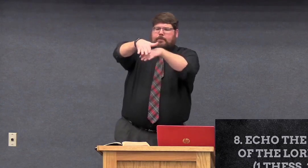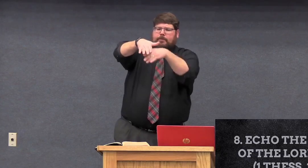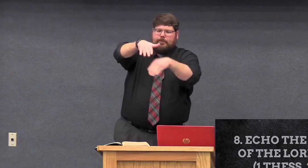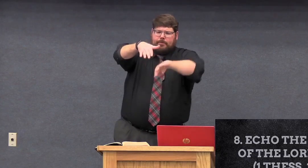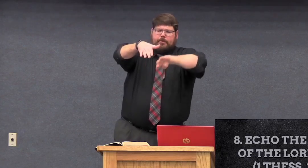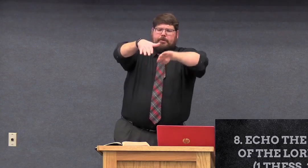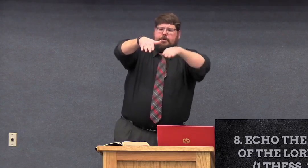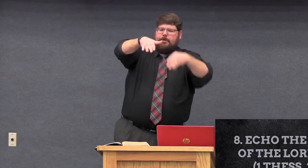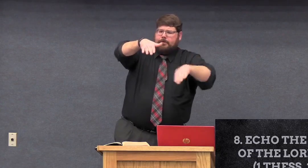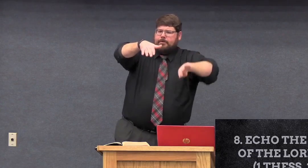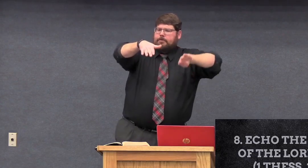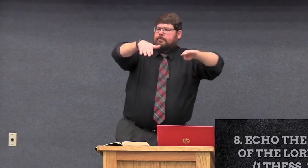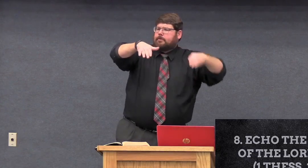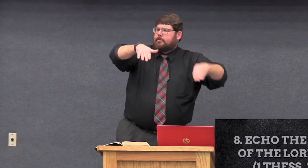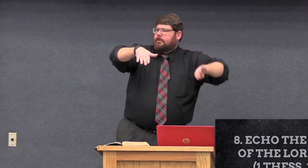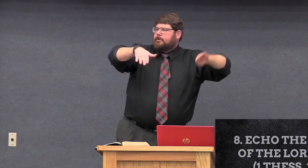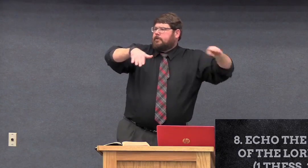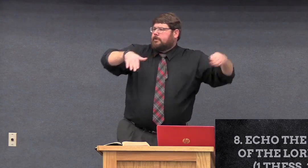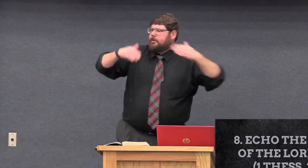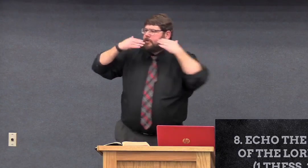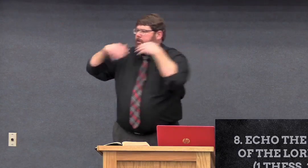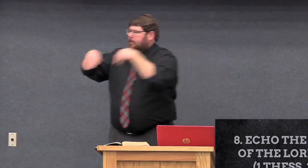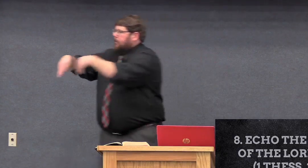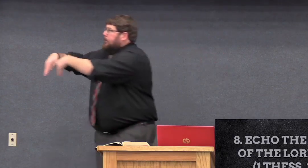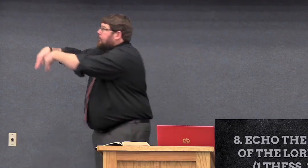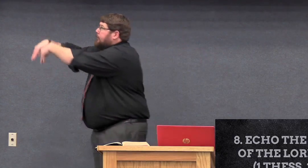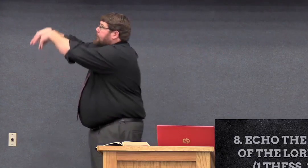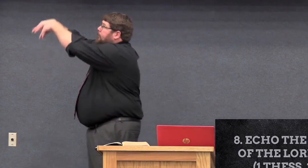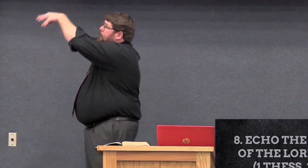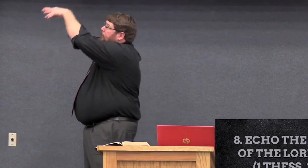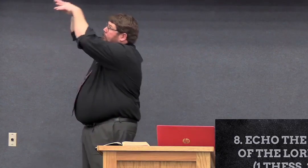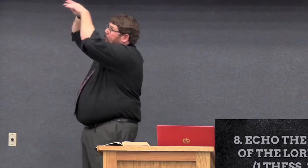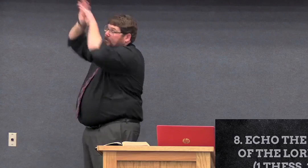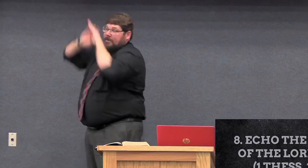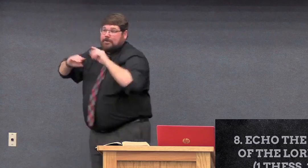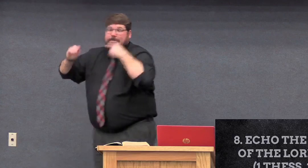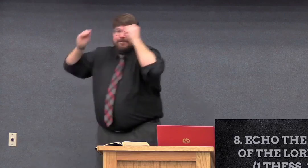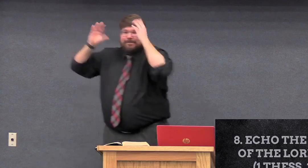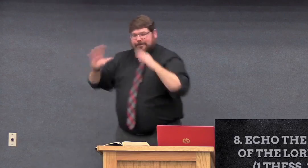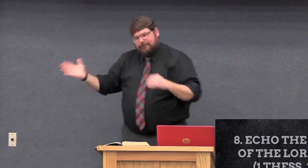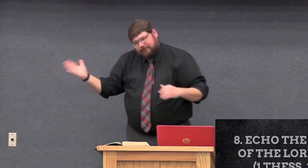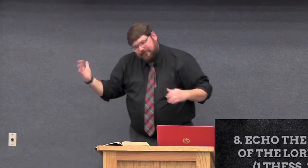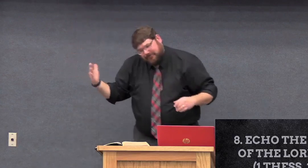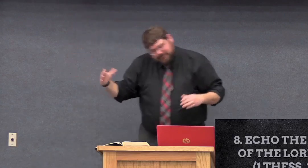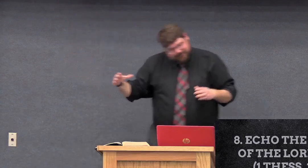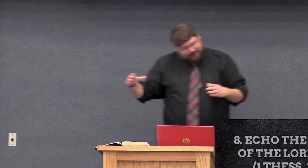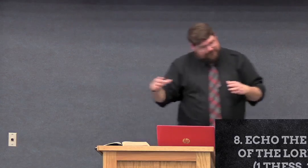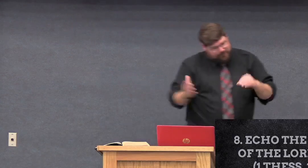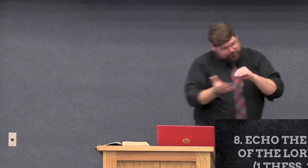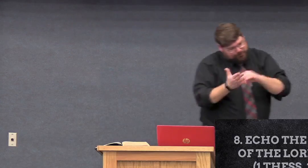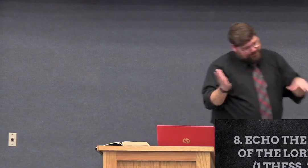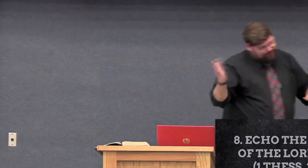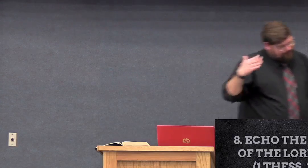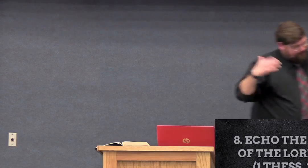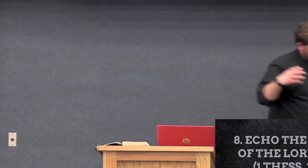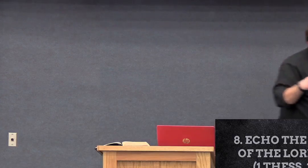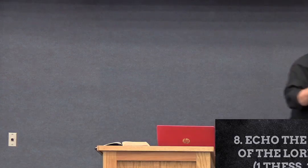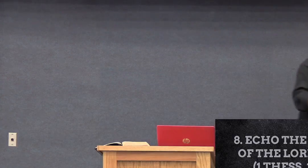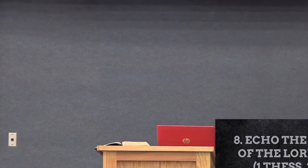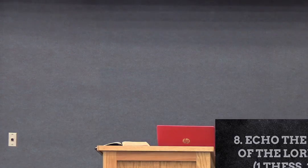And then it also had some waves the ceiling, and the teacher said, come on, keep going, come along.